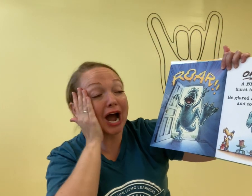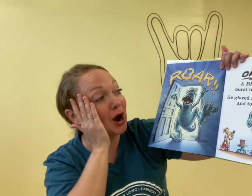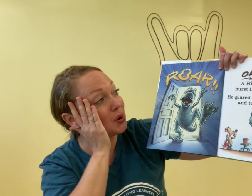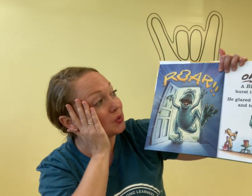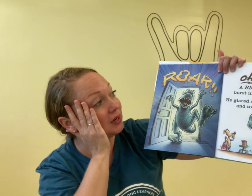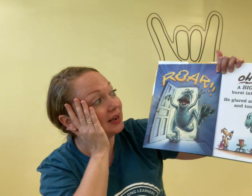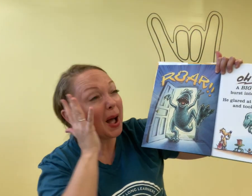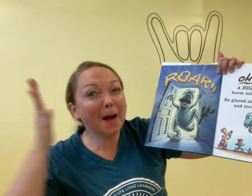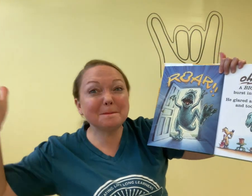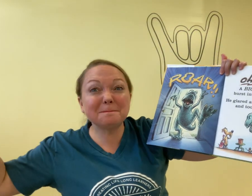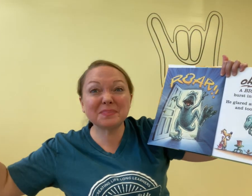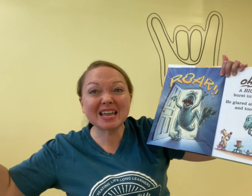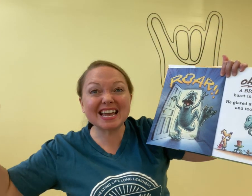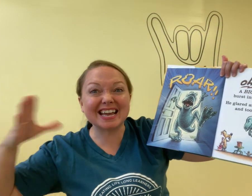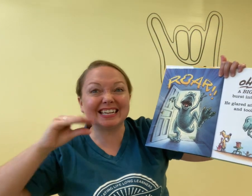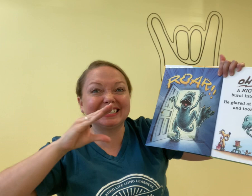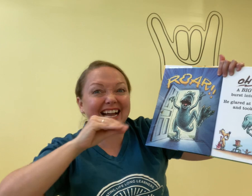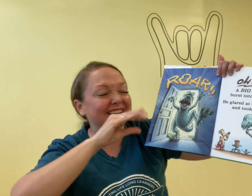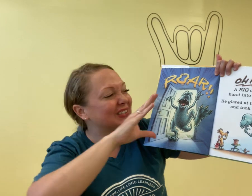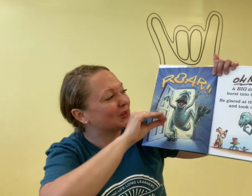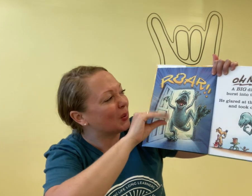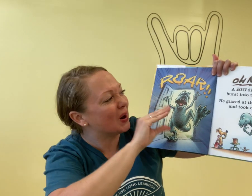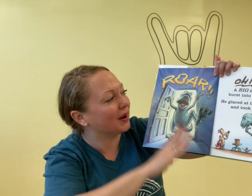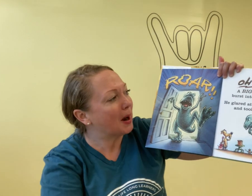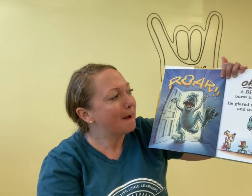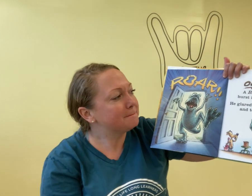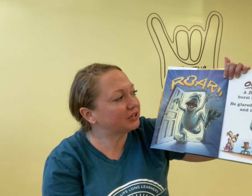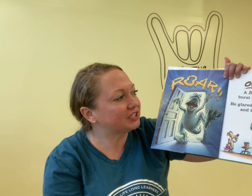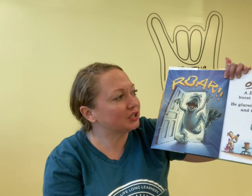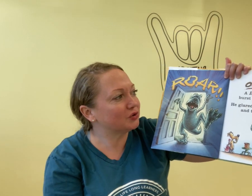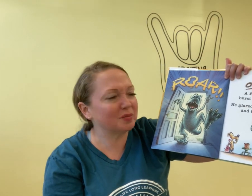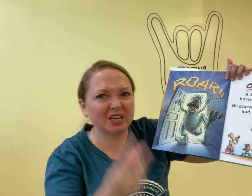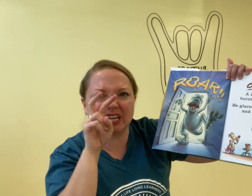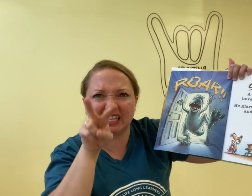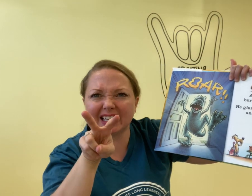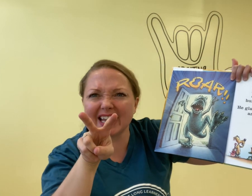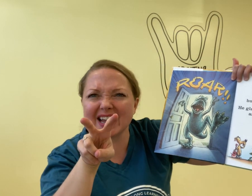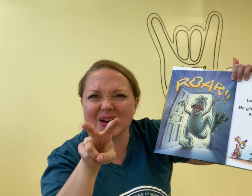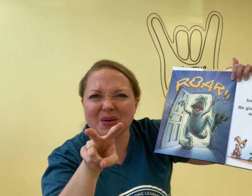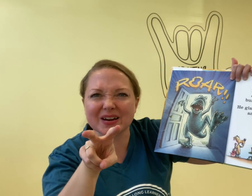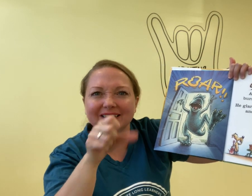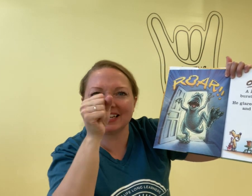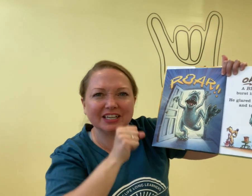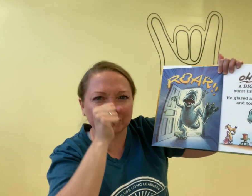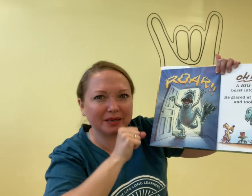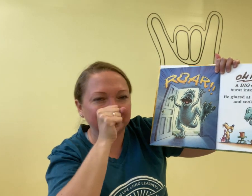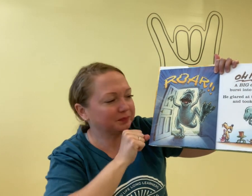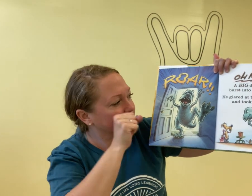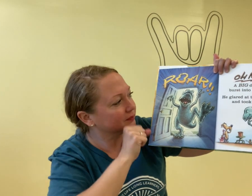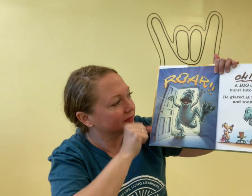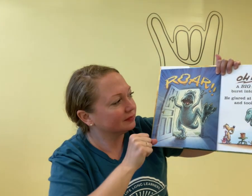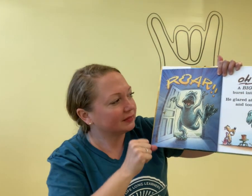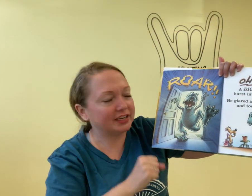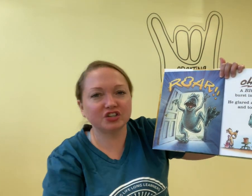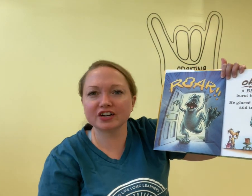Oh no! A big dinosaur burst in the room and he glared at the ice cream and took out